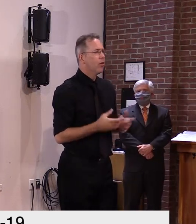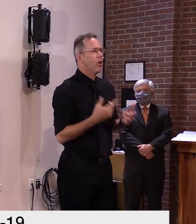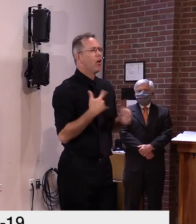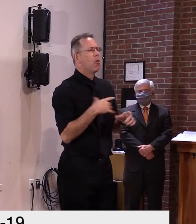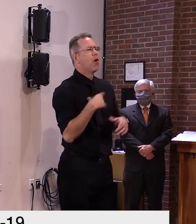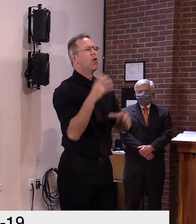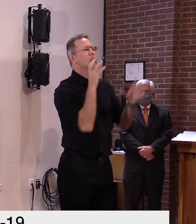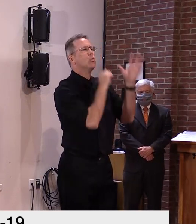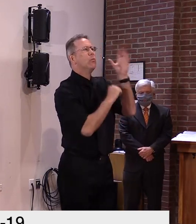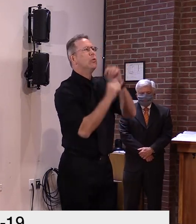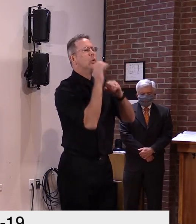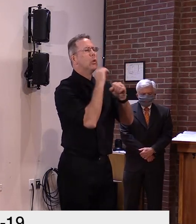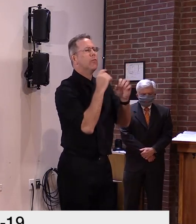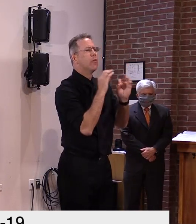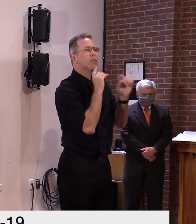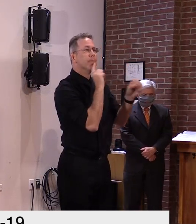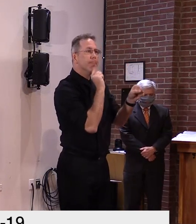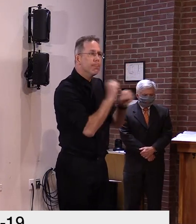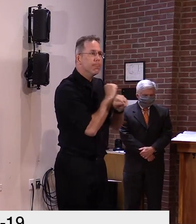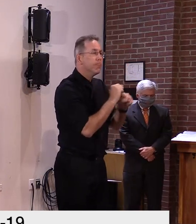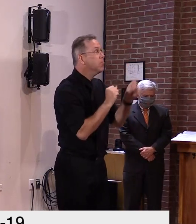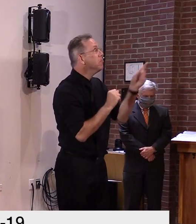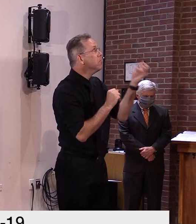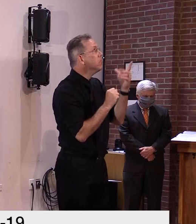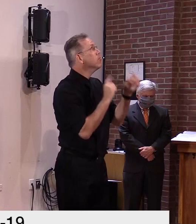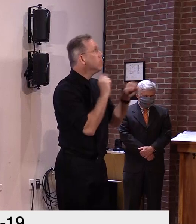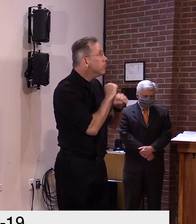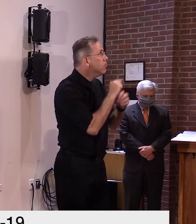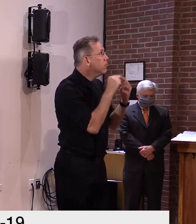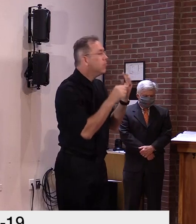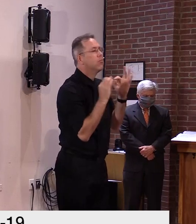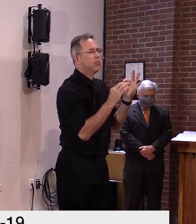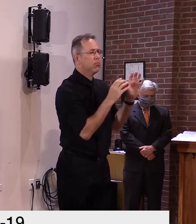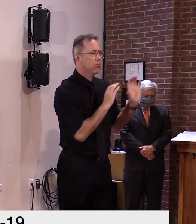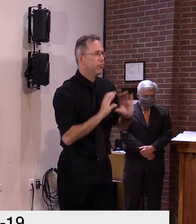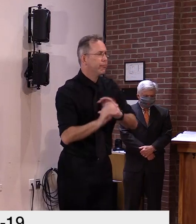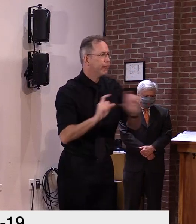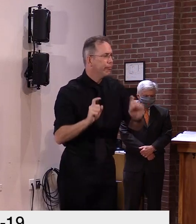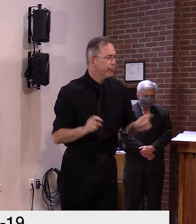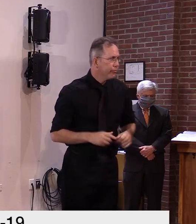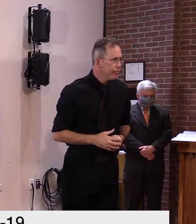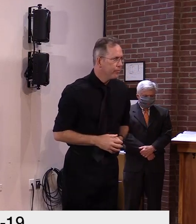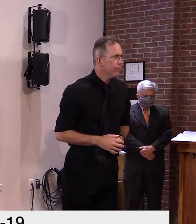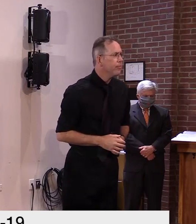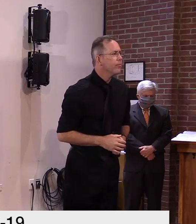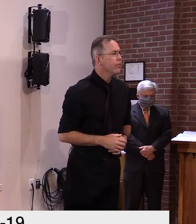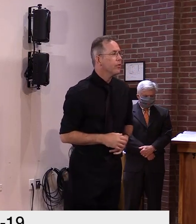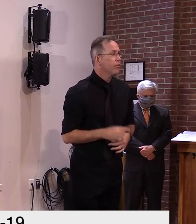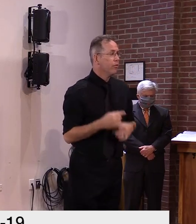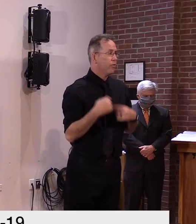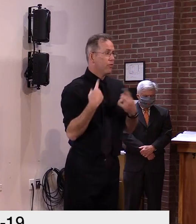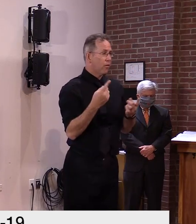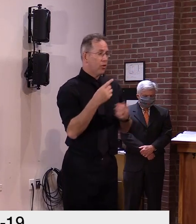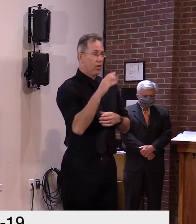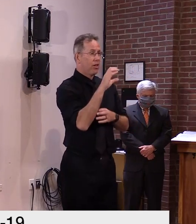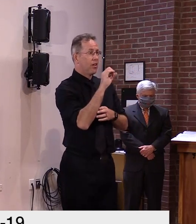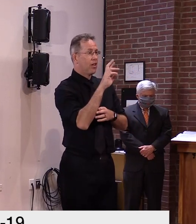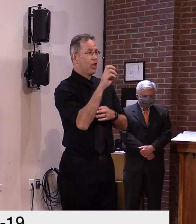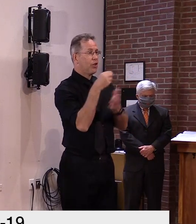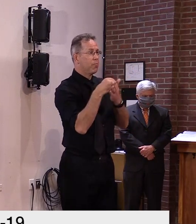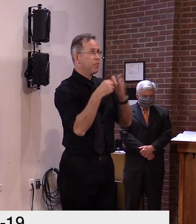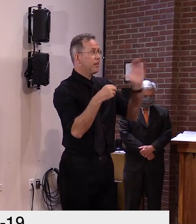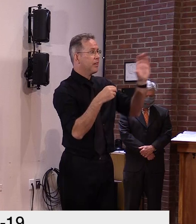we've appropriated all the CARES money. But I believe there may be some left over, or if they give us more flexibility and